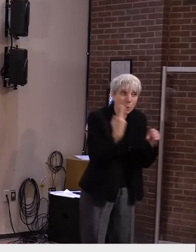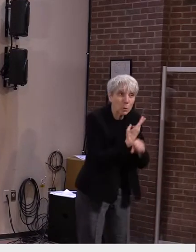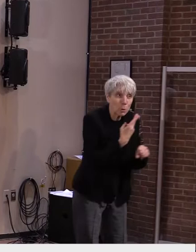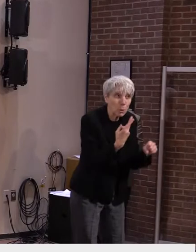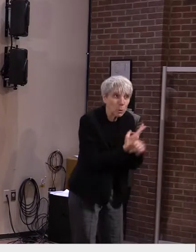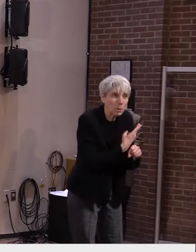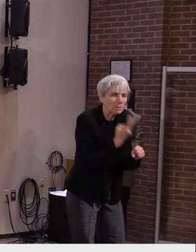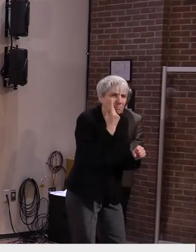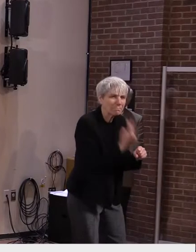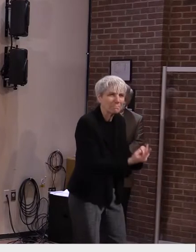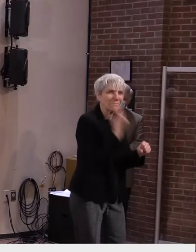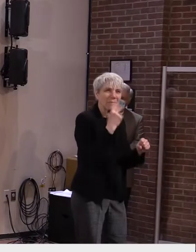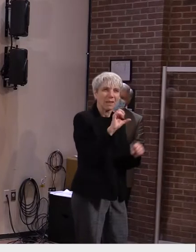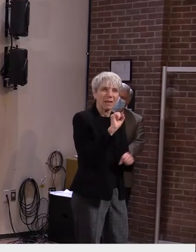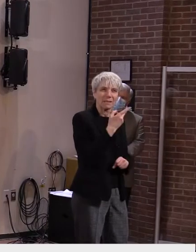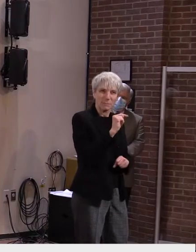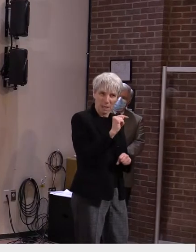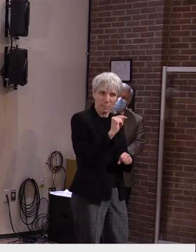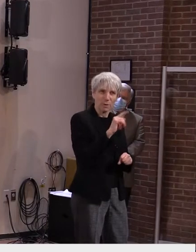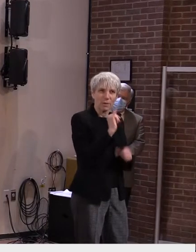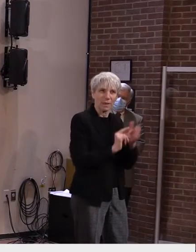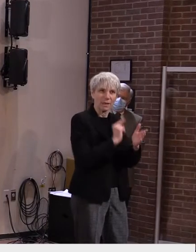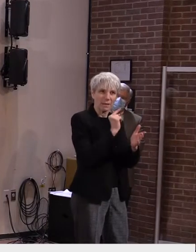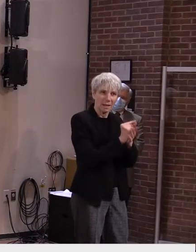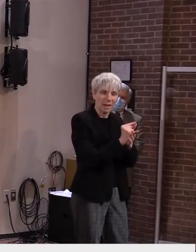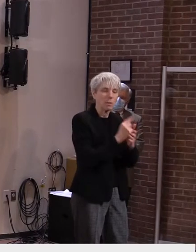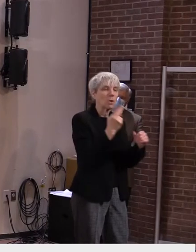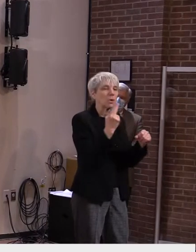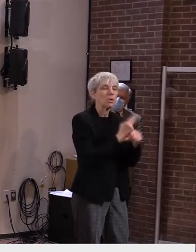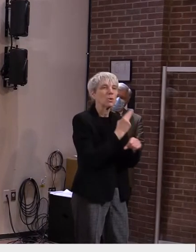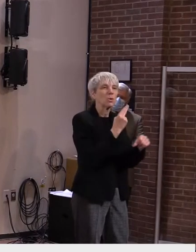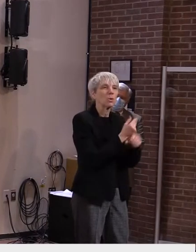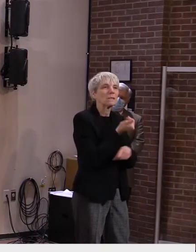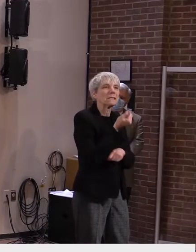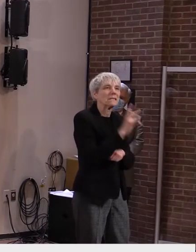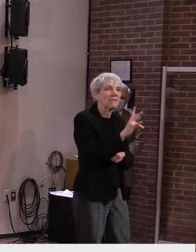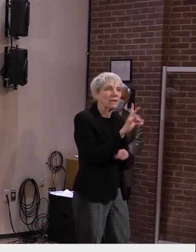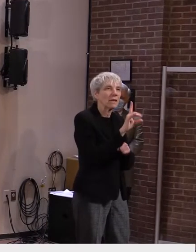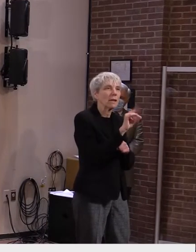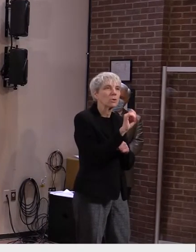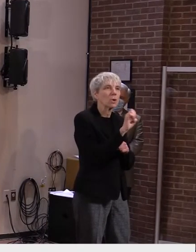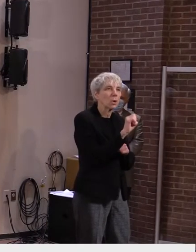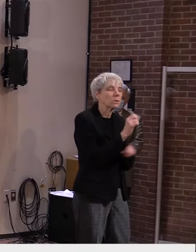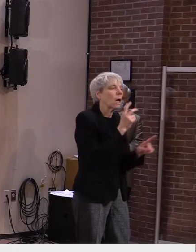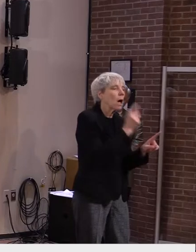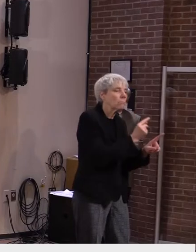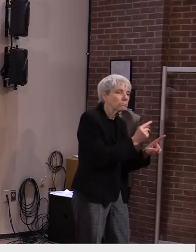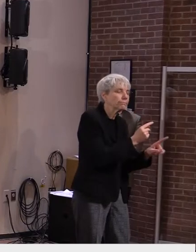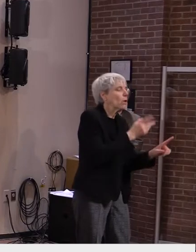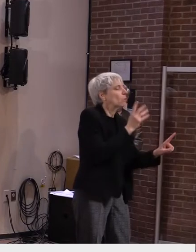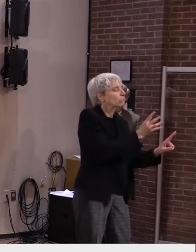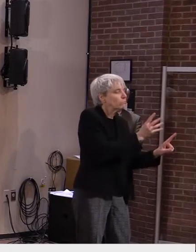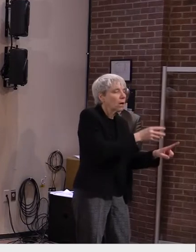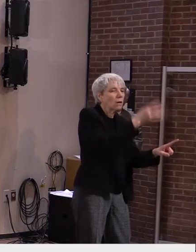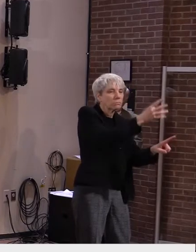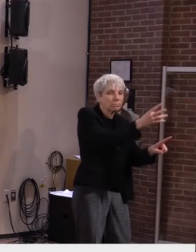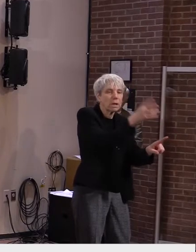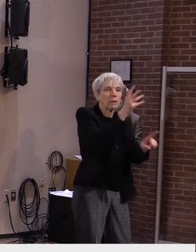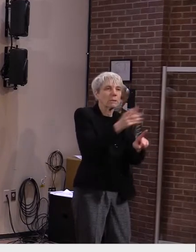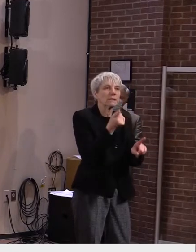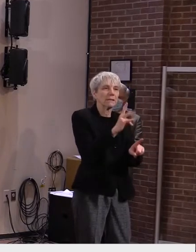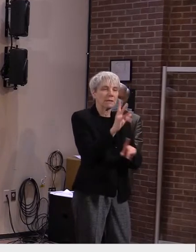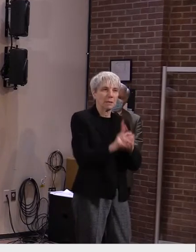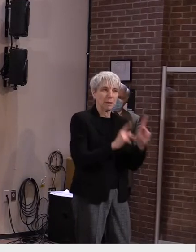of September, we used a total of 17 doses across the state. In the last week, this has